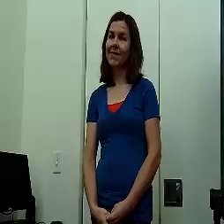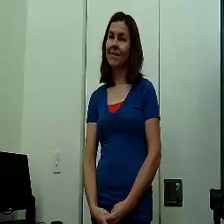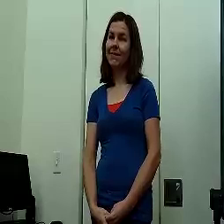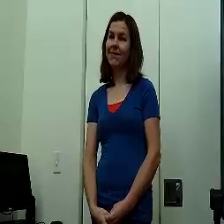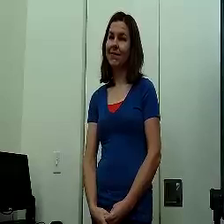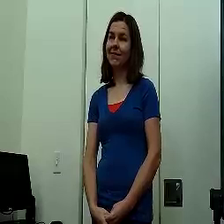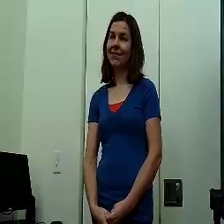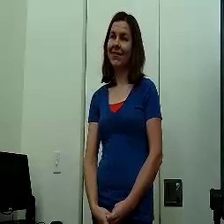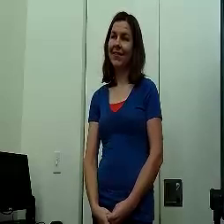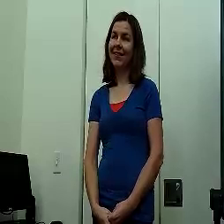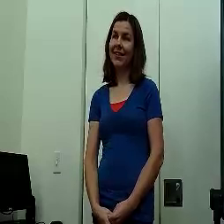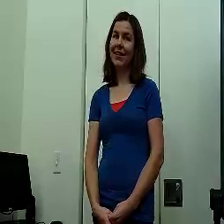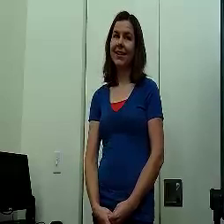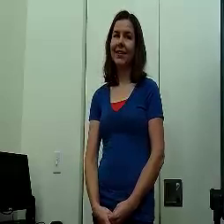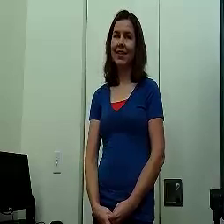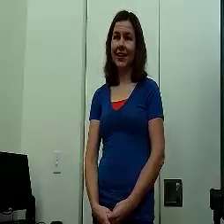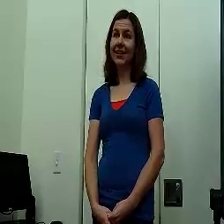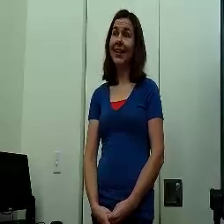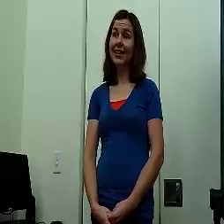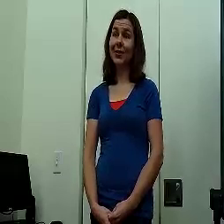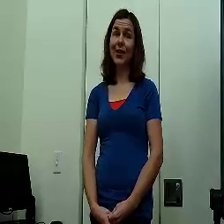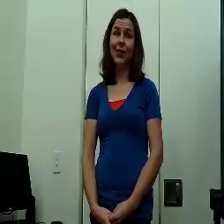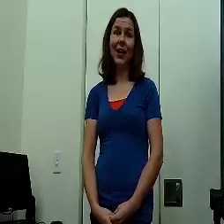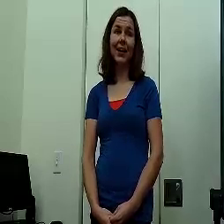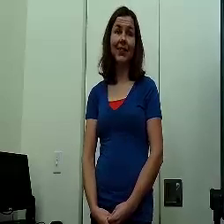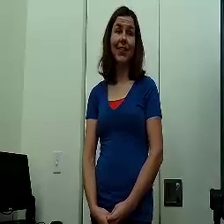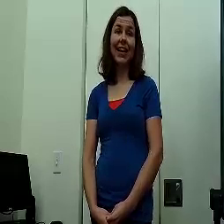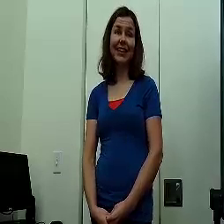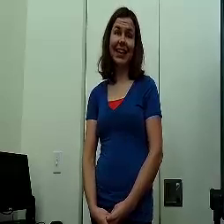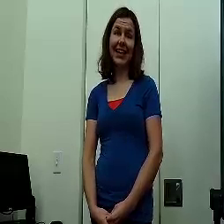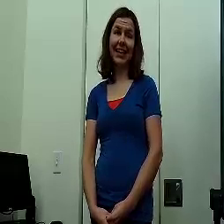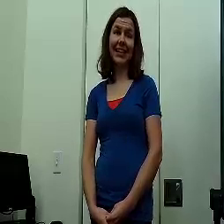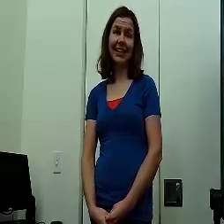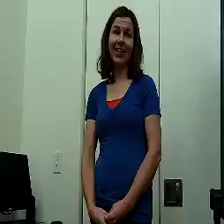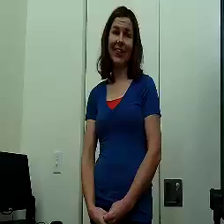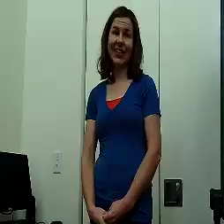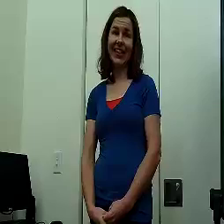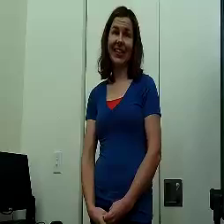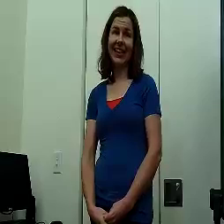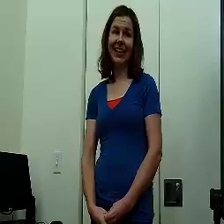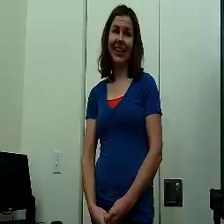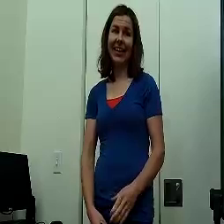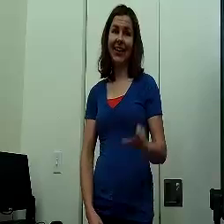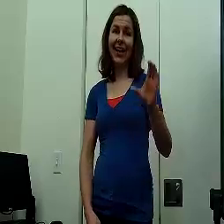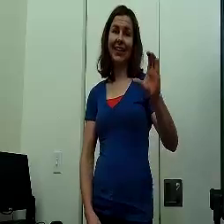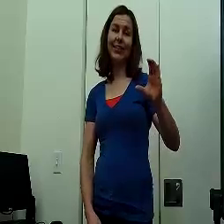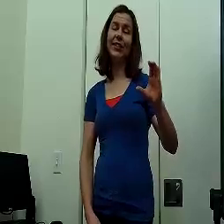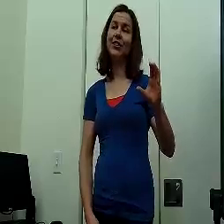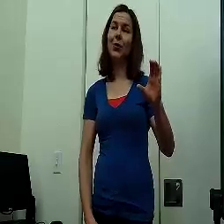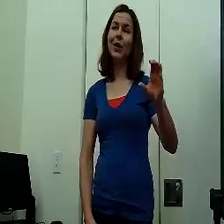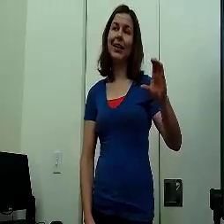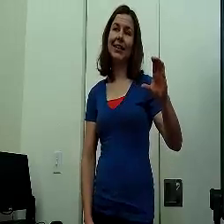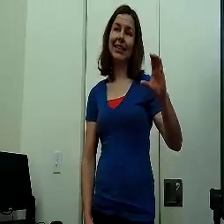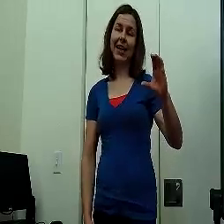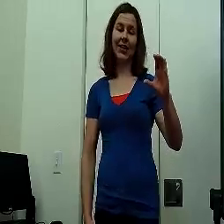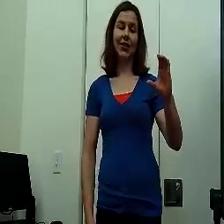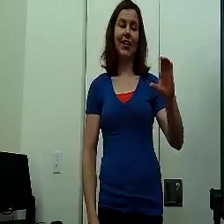remember store. It is like store, you're right. Vanessa knows it. Okay, so store in C sign. Your left hand